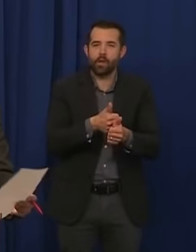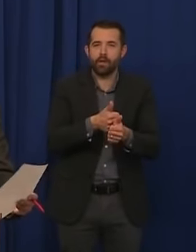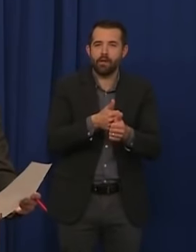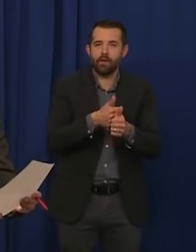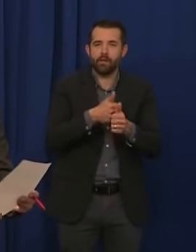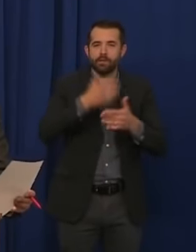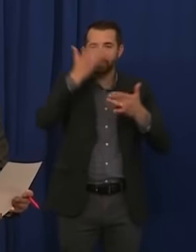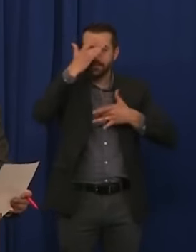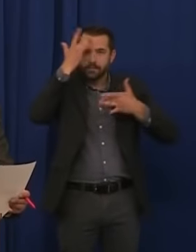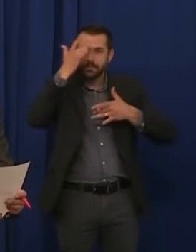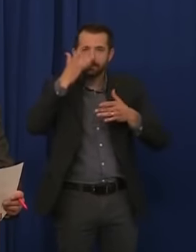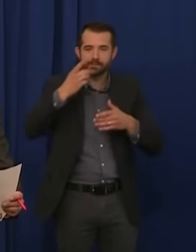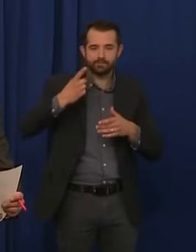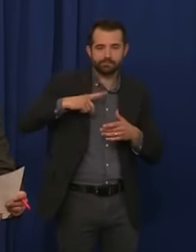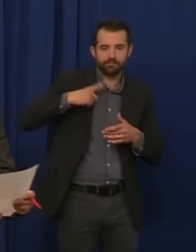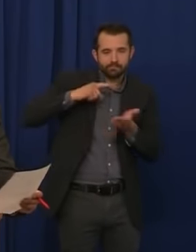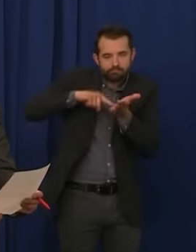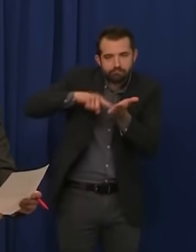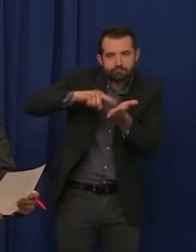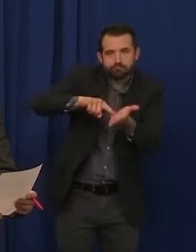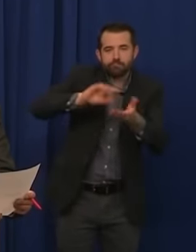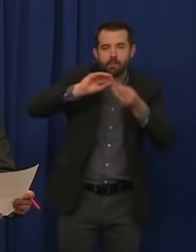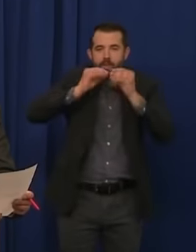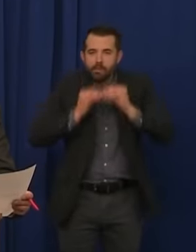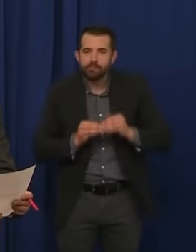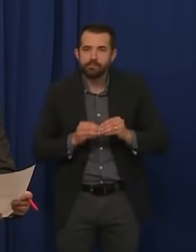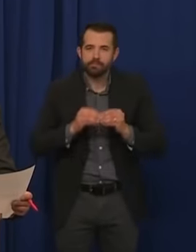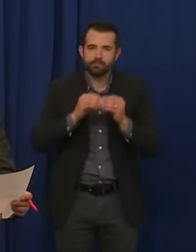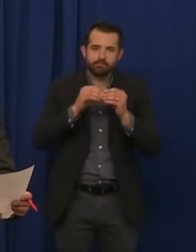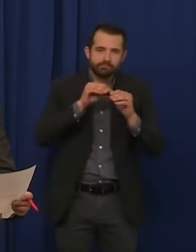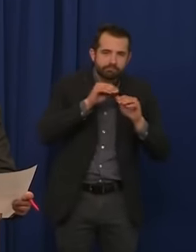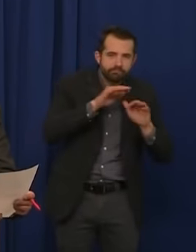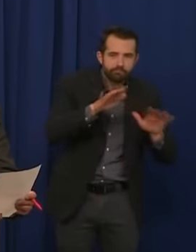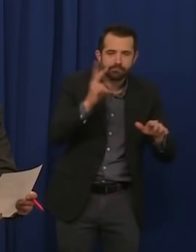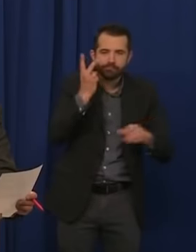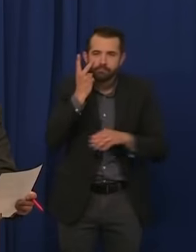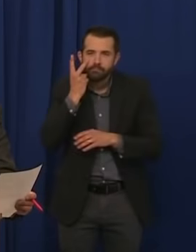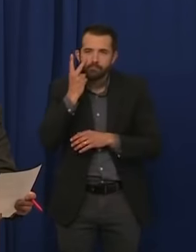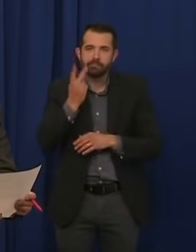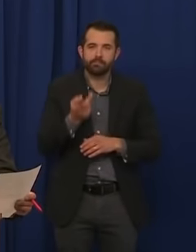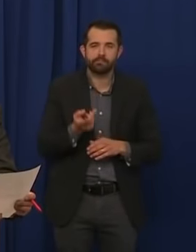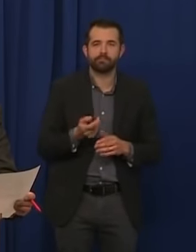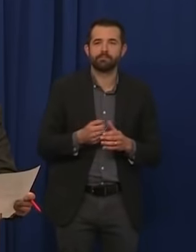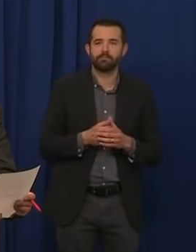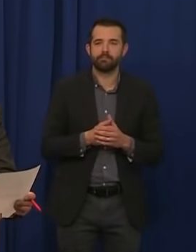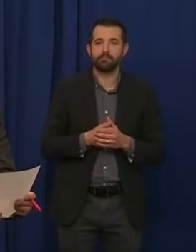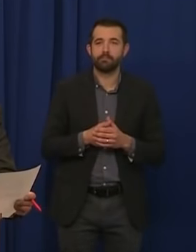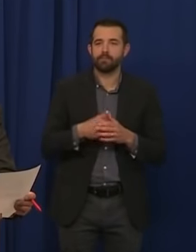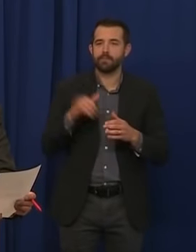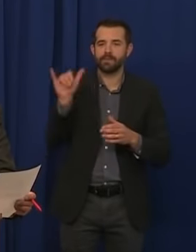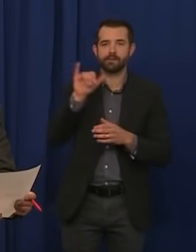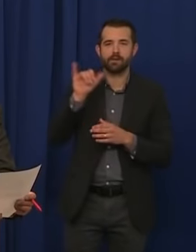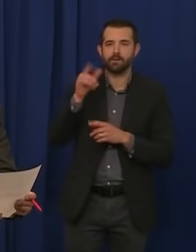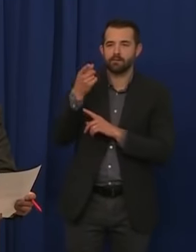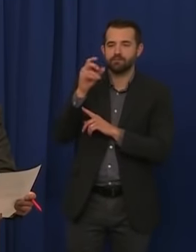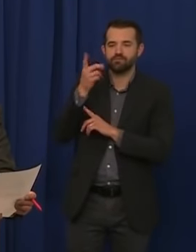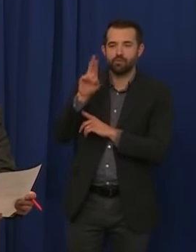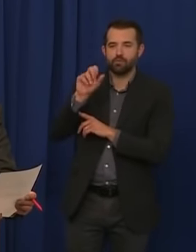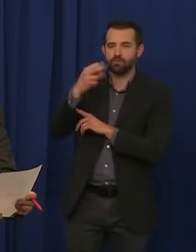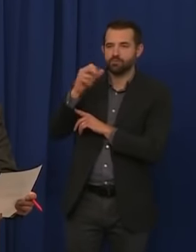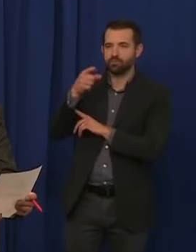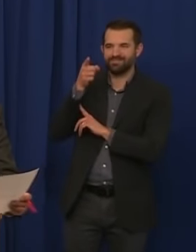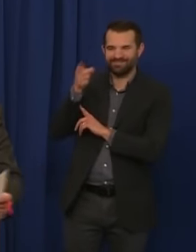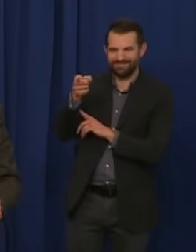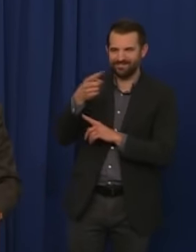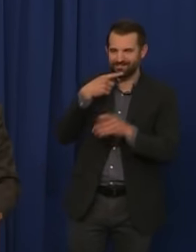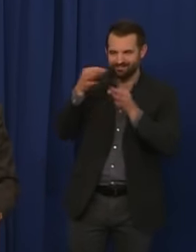said, keeping track of activities. As Dr. Shaw has described in earlier press briefings,